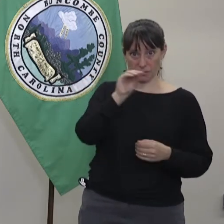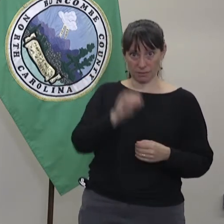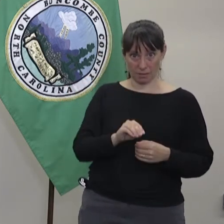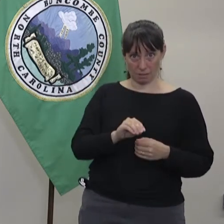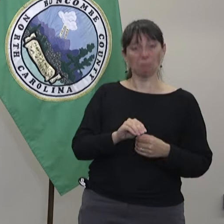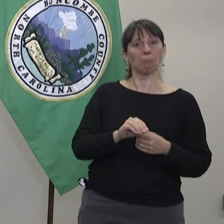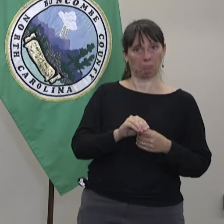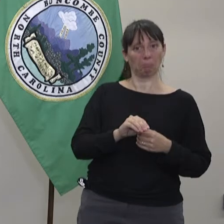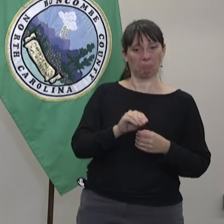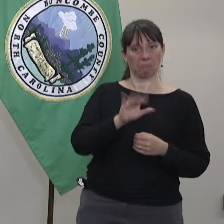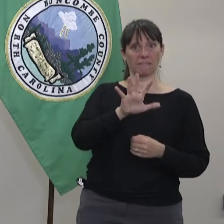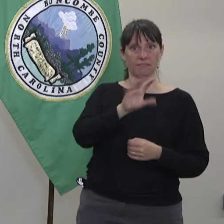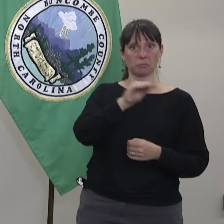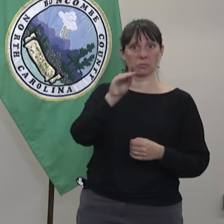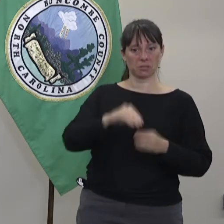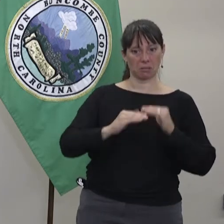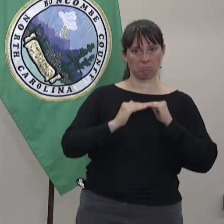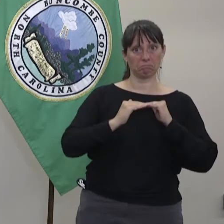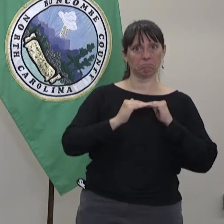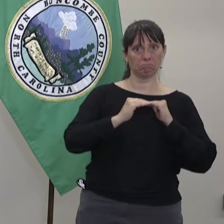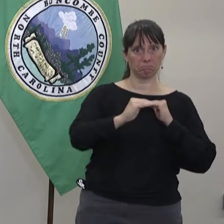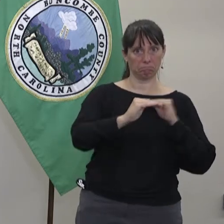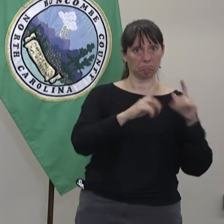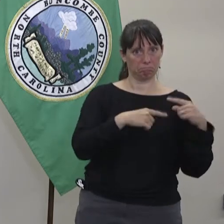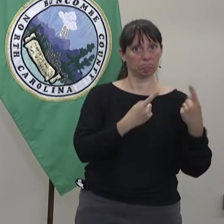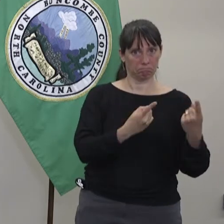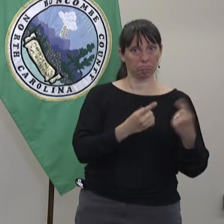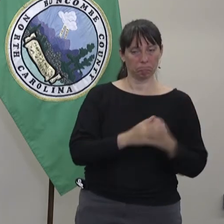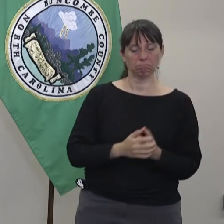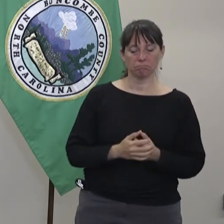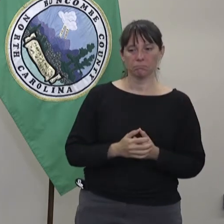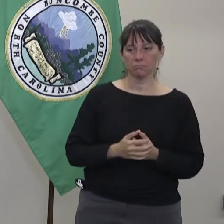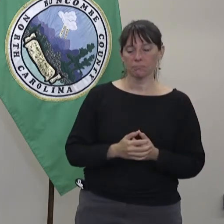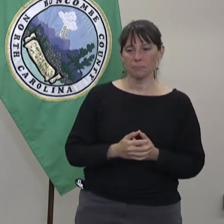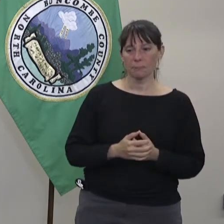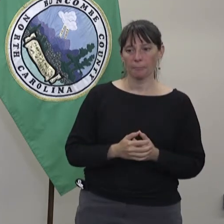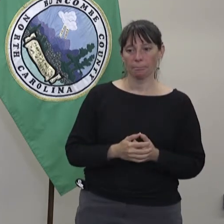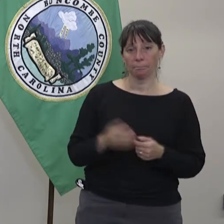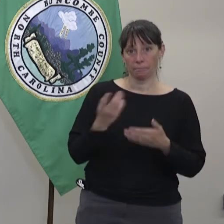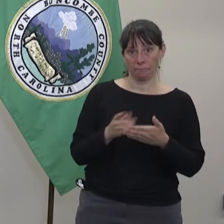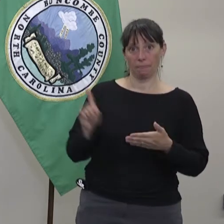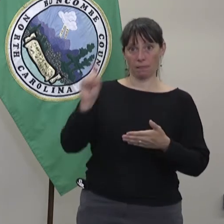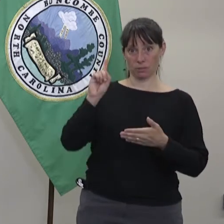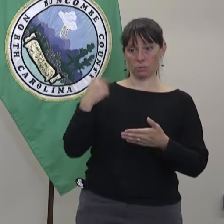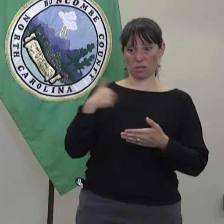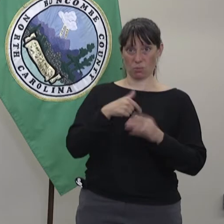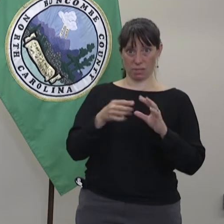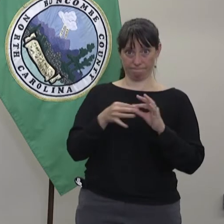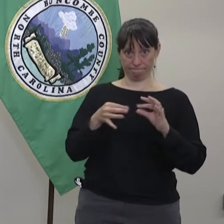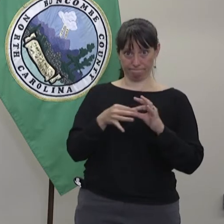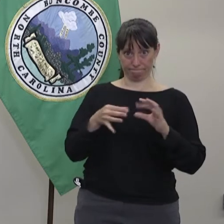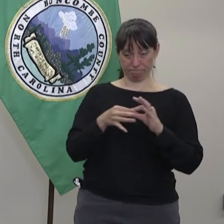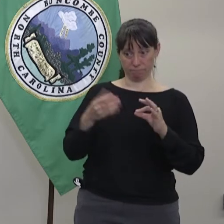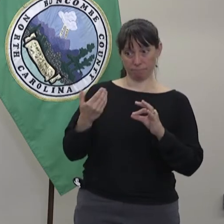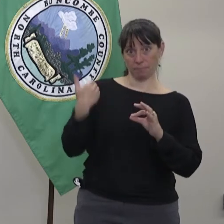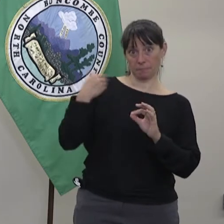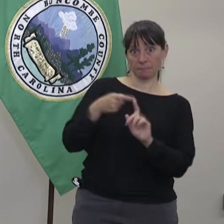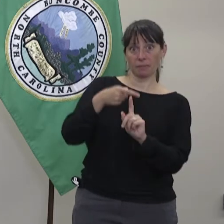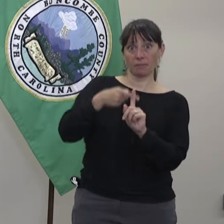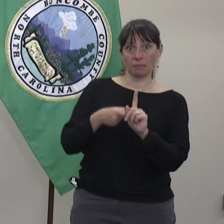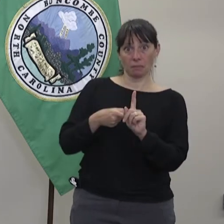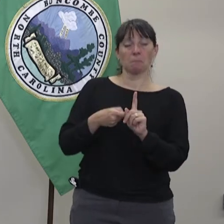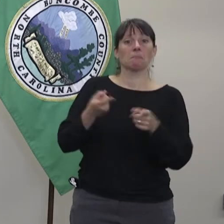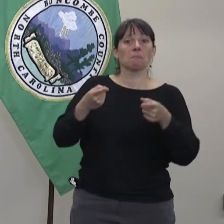As mentioned last week, about a month ago, we were seeing about 40 new cases on average per day. In the last couple of